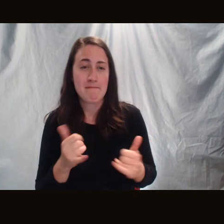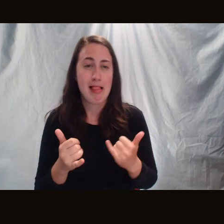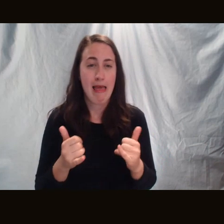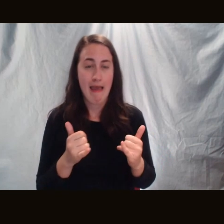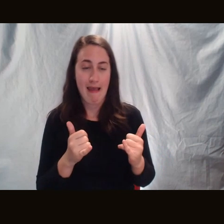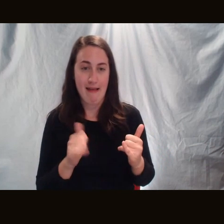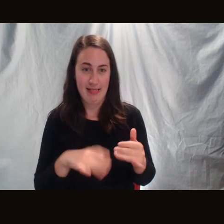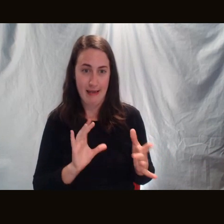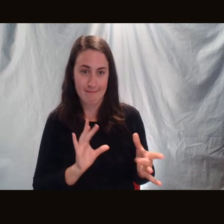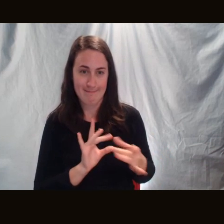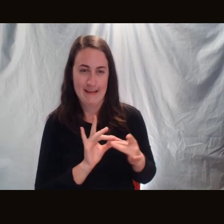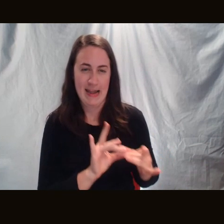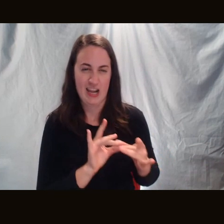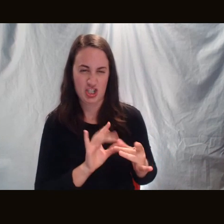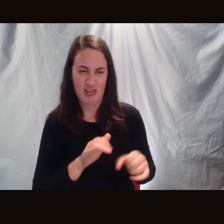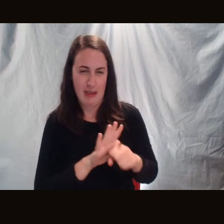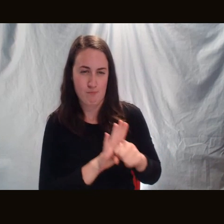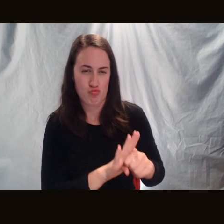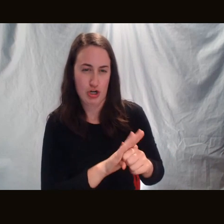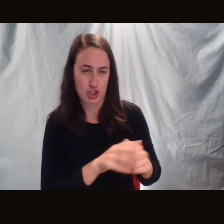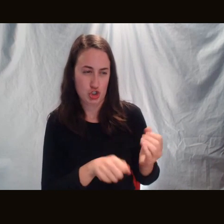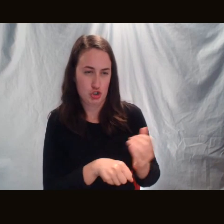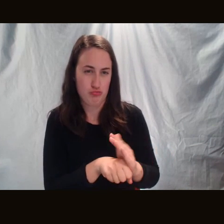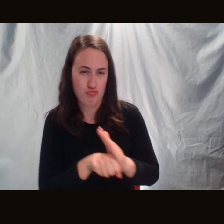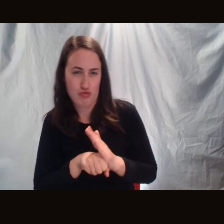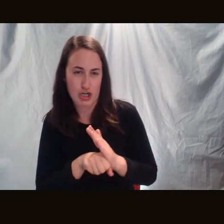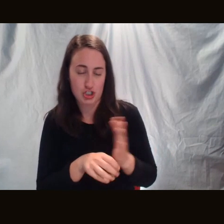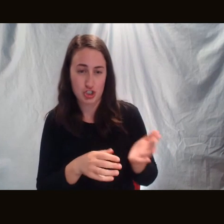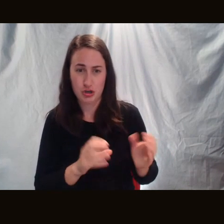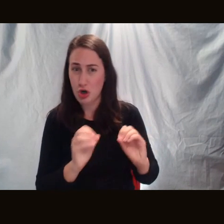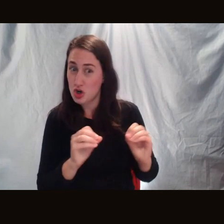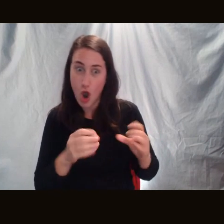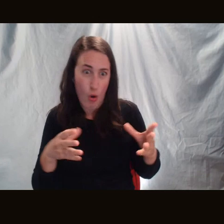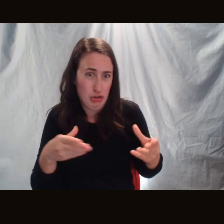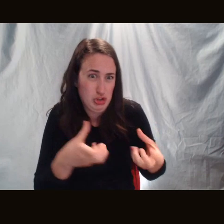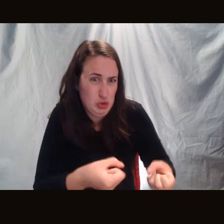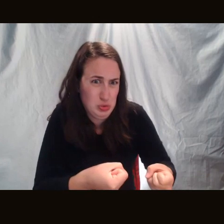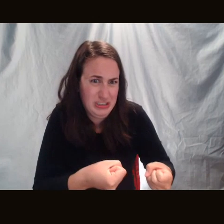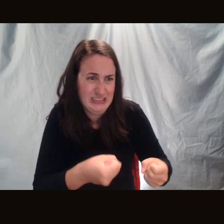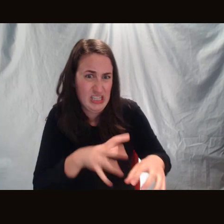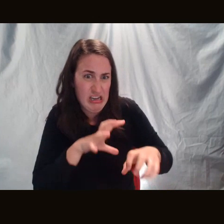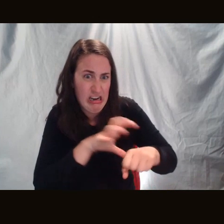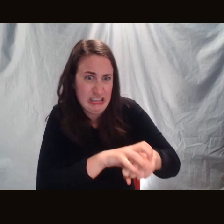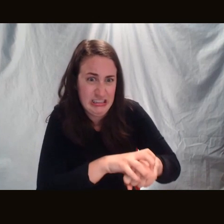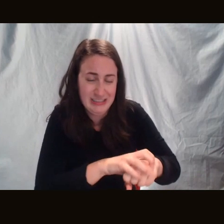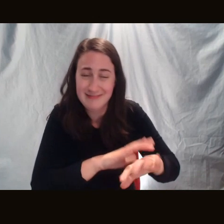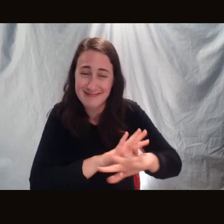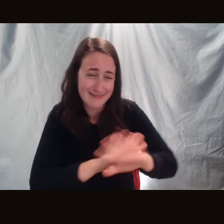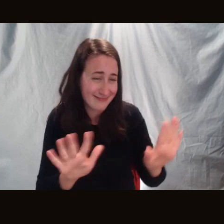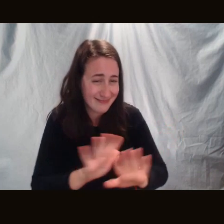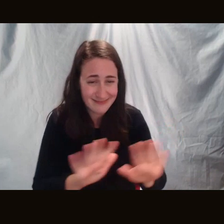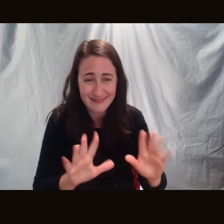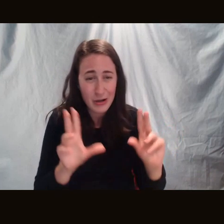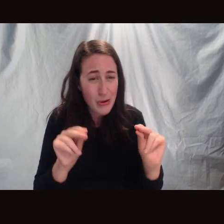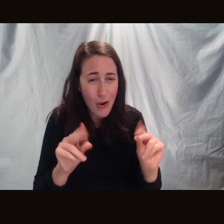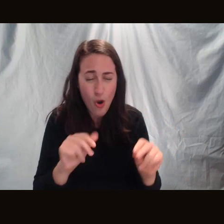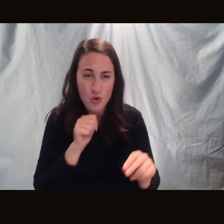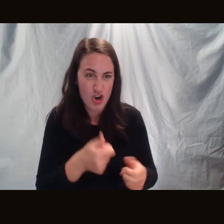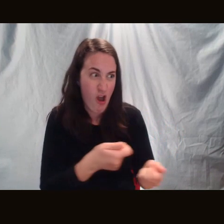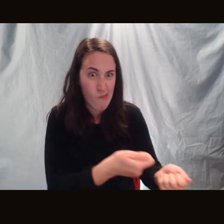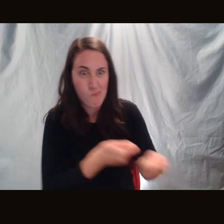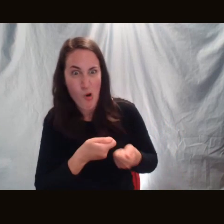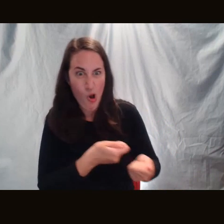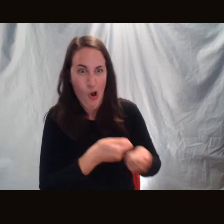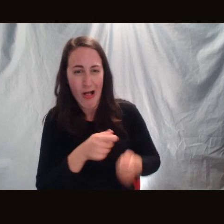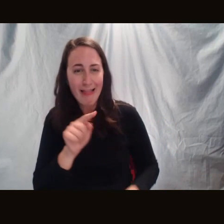connection, so that way there's no squeezing of the hands, there's no gripping, it's not a tug of war, there's